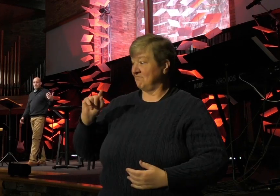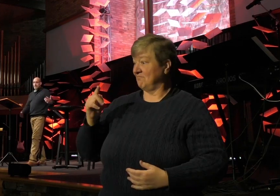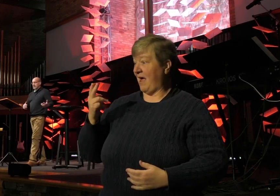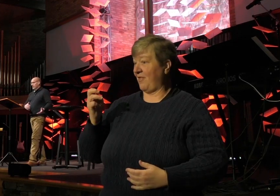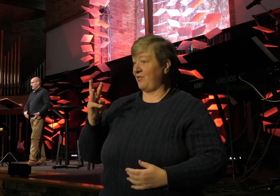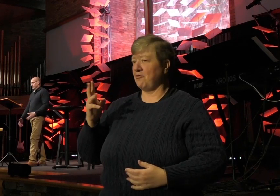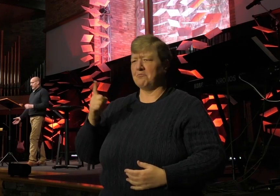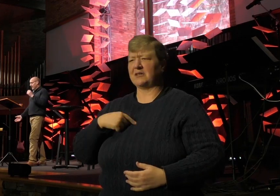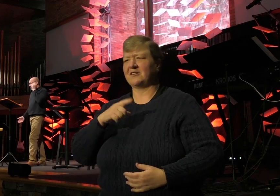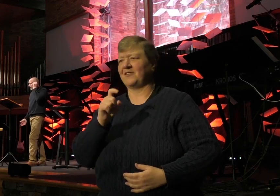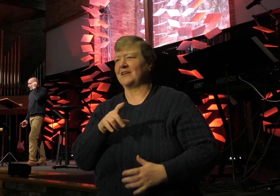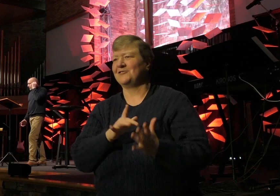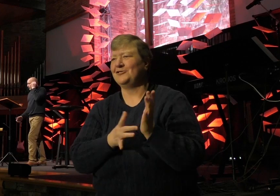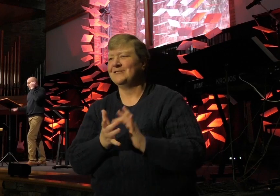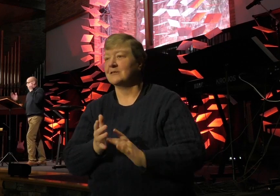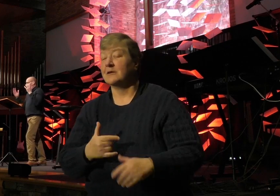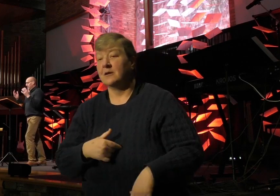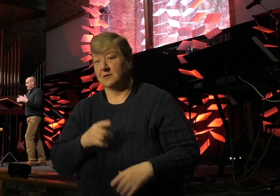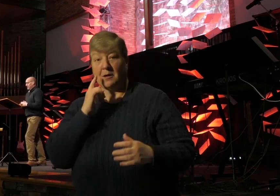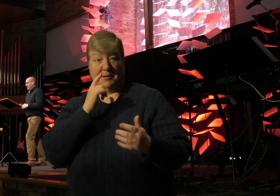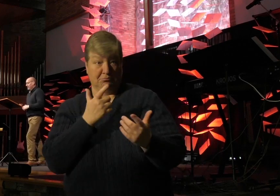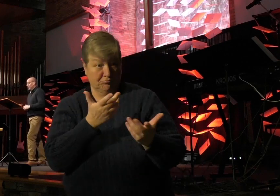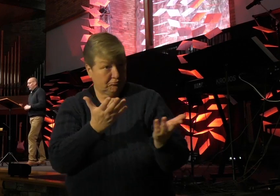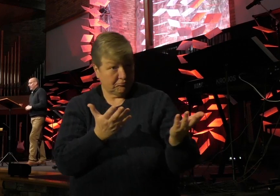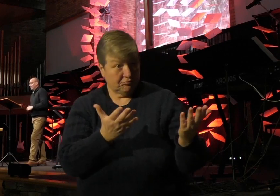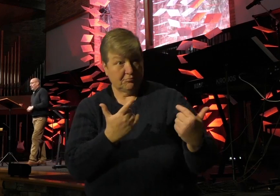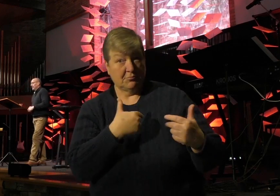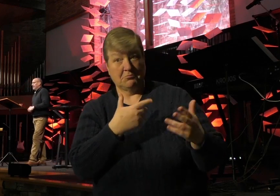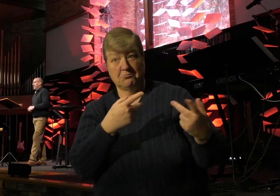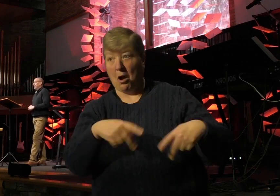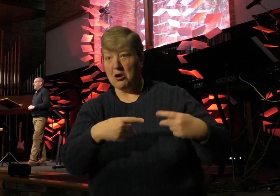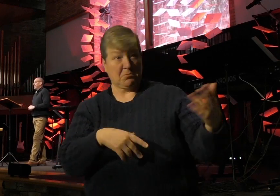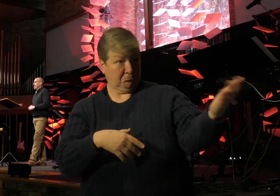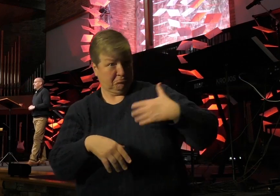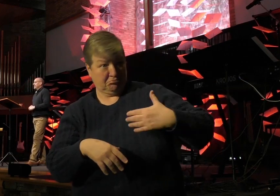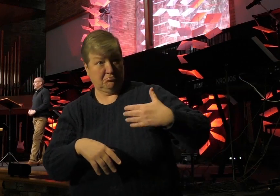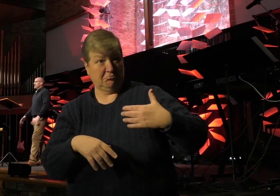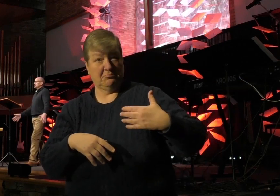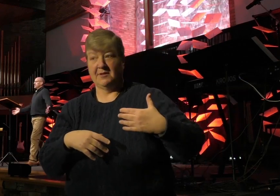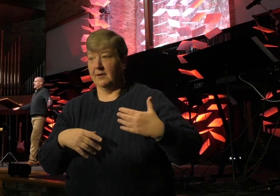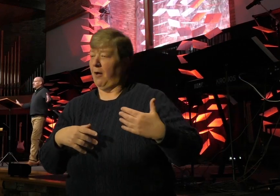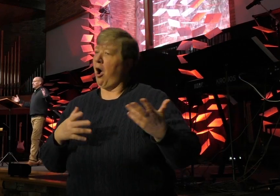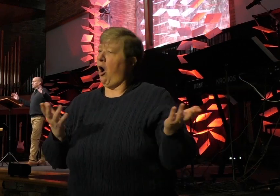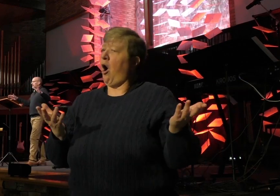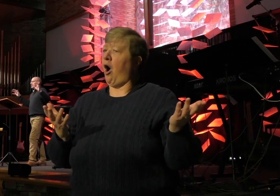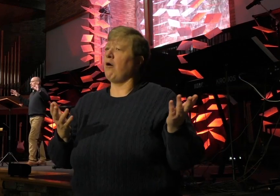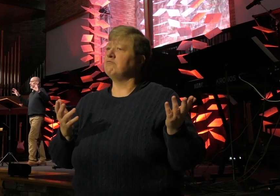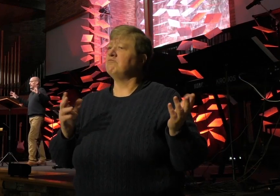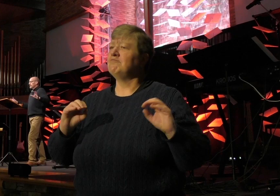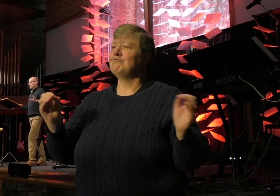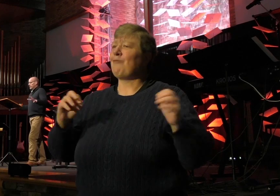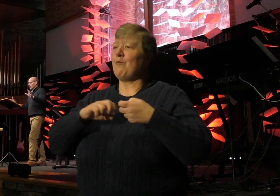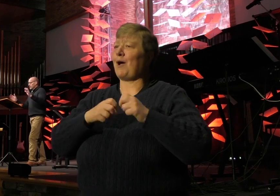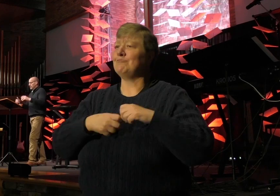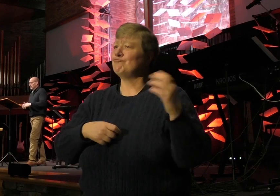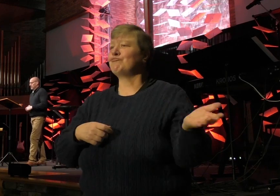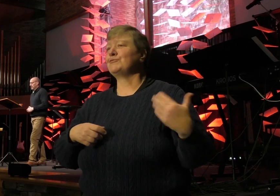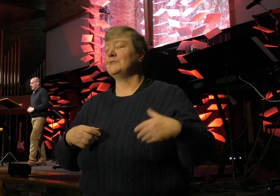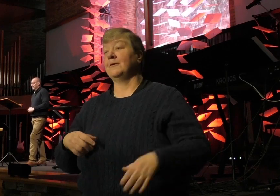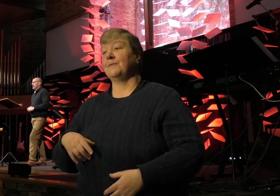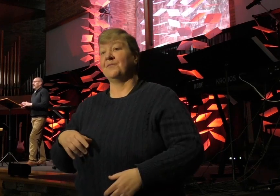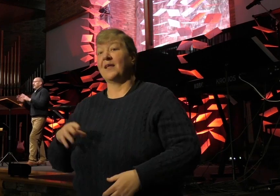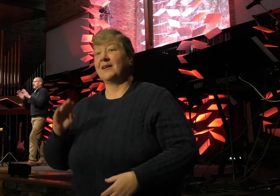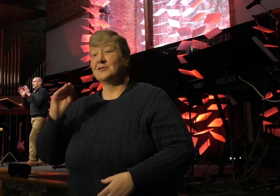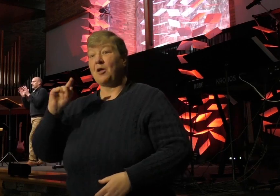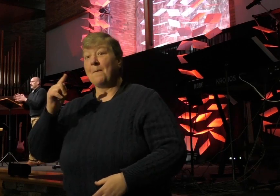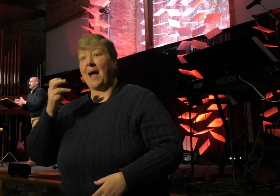with Jesus because Jesus came to the party and he had no problem with it. And I just imagine Matthew praying as that party was about to